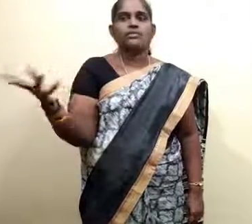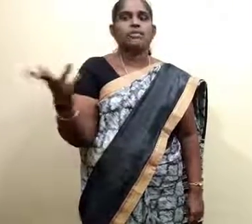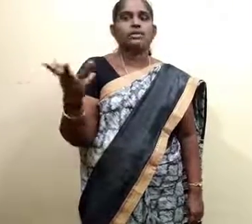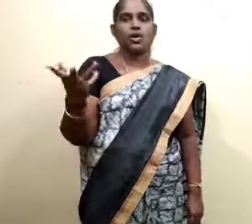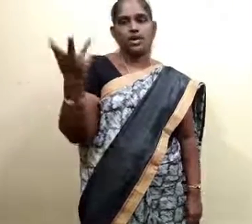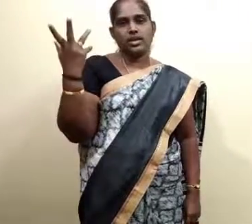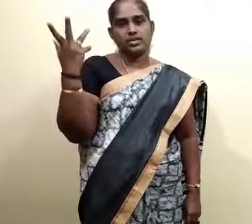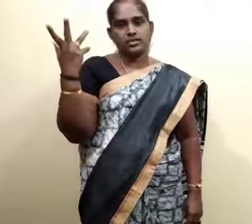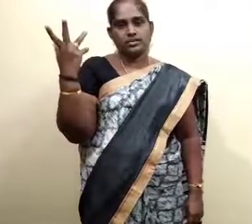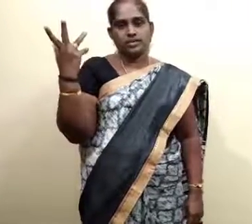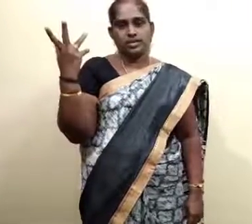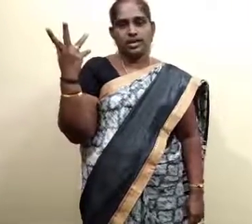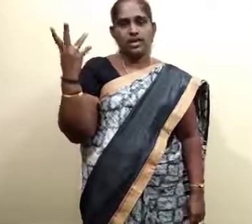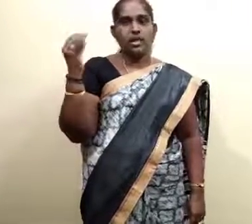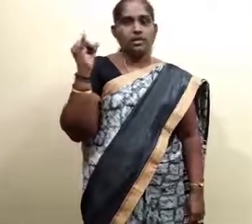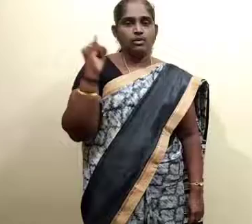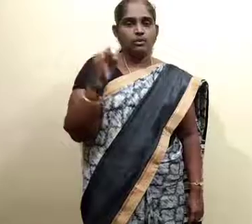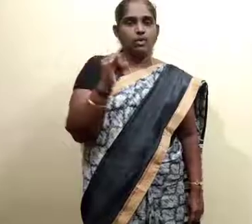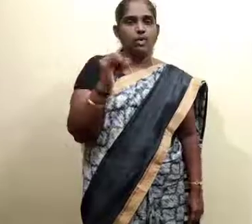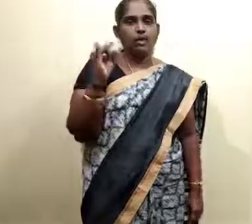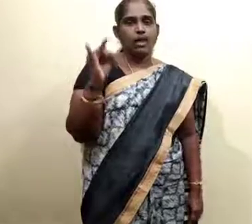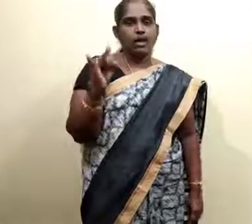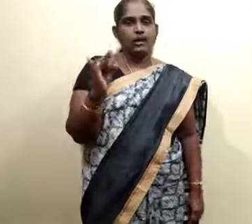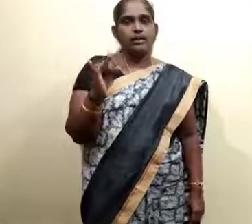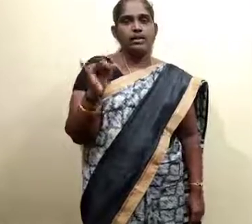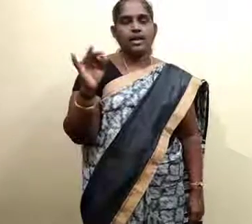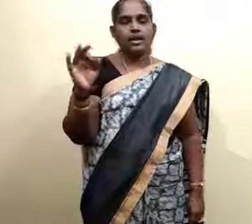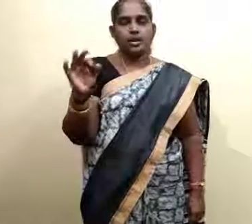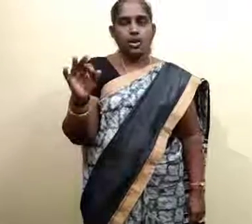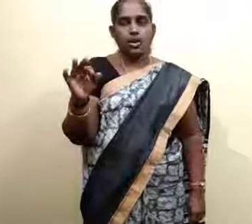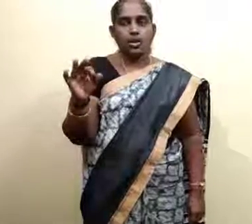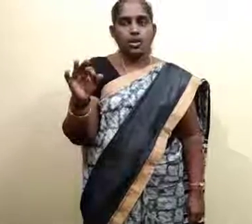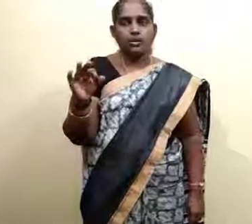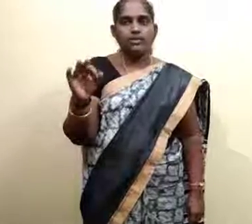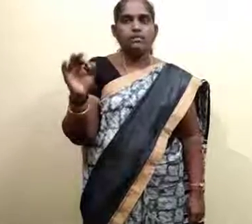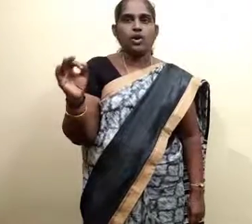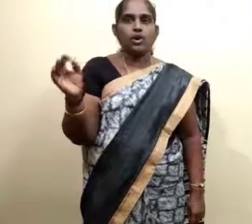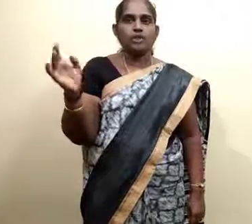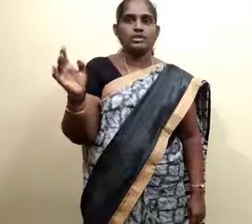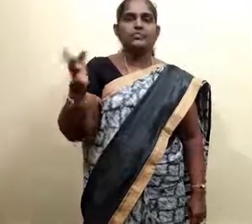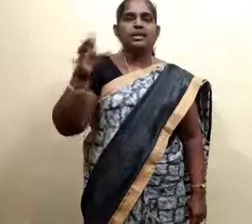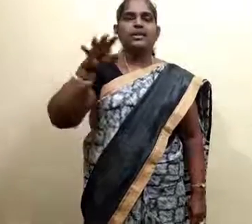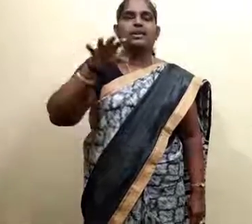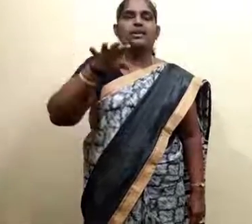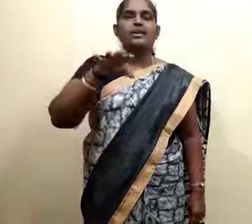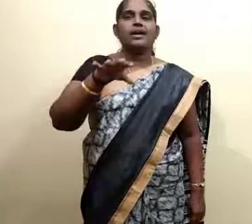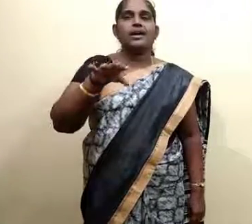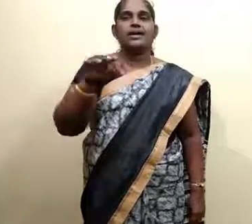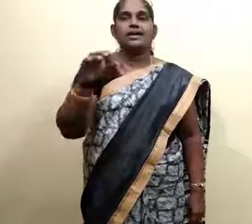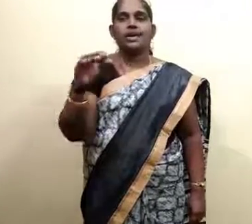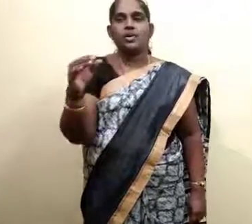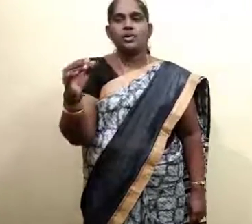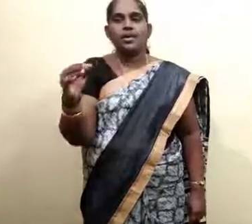from colonies. Okay, coal, iron and raw cotton from colonies. England had a